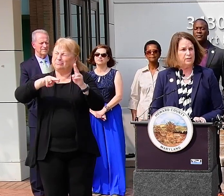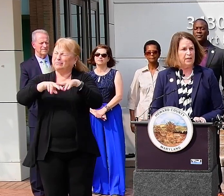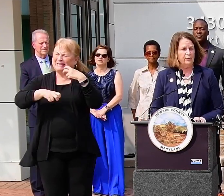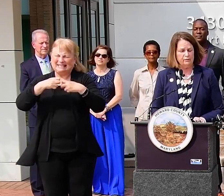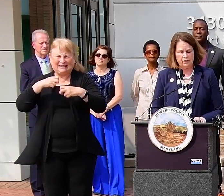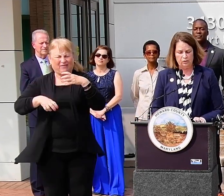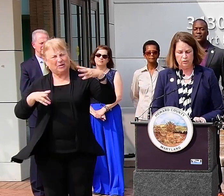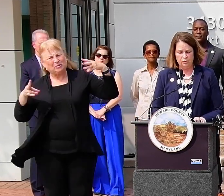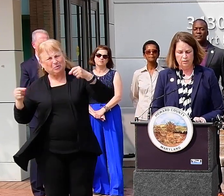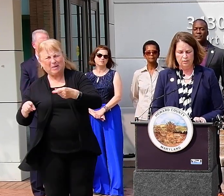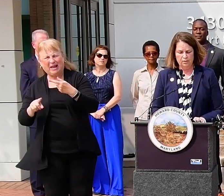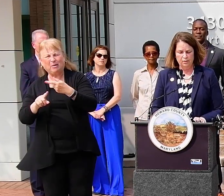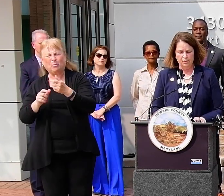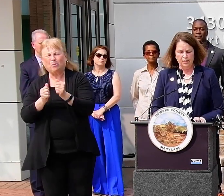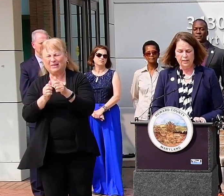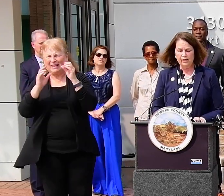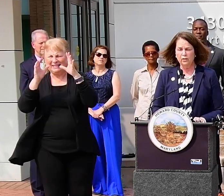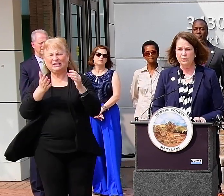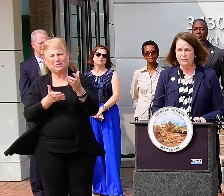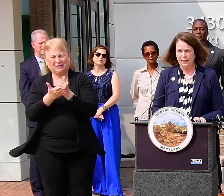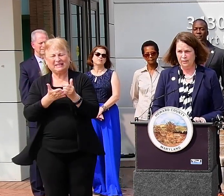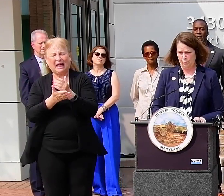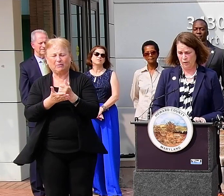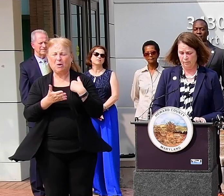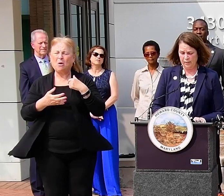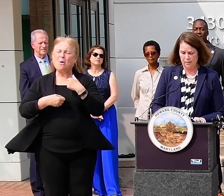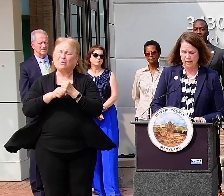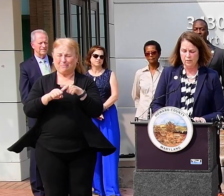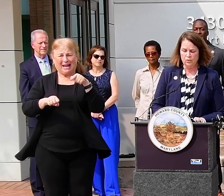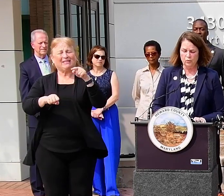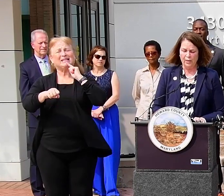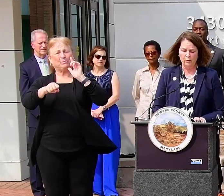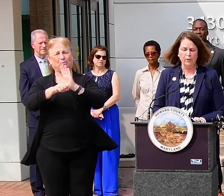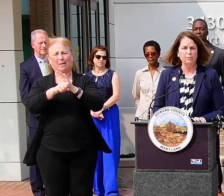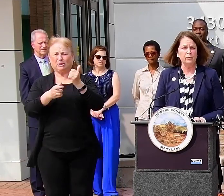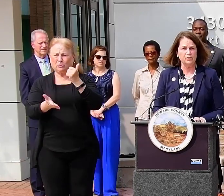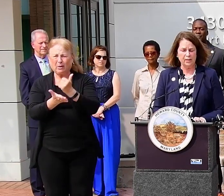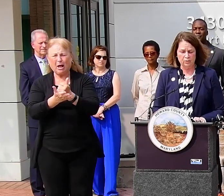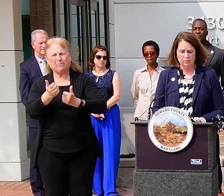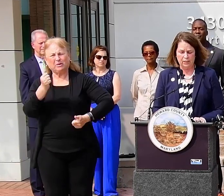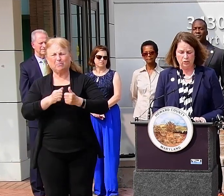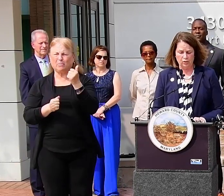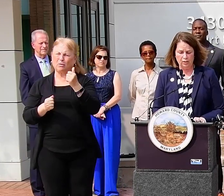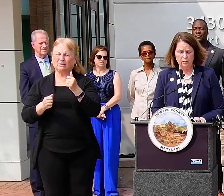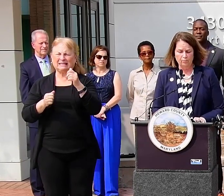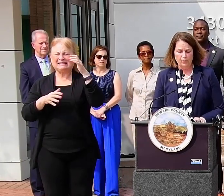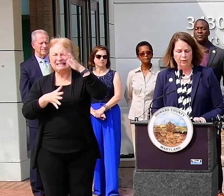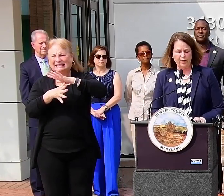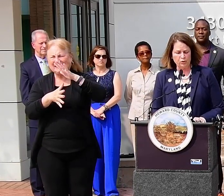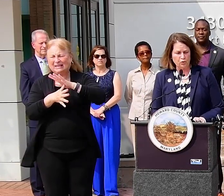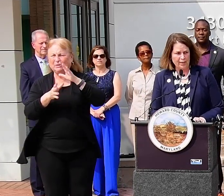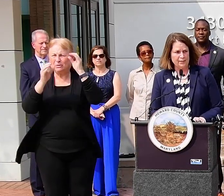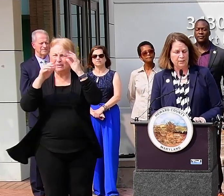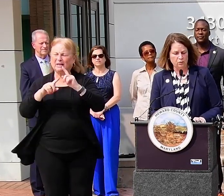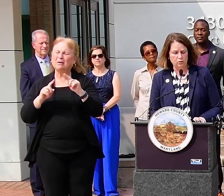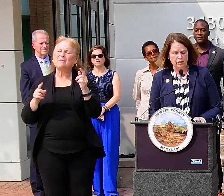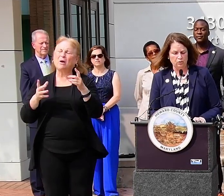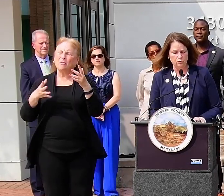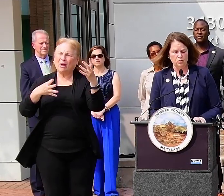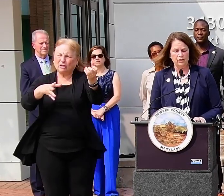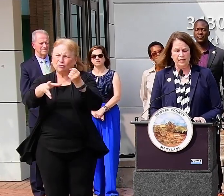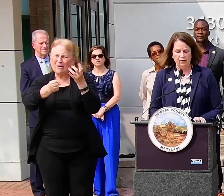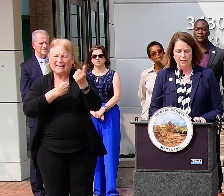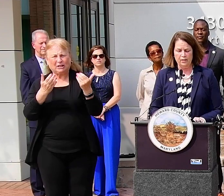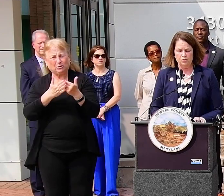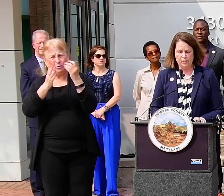off on the salary of a teacher. Not only are we making this promise to help our most tenured teacher, but we are attracting new